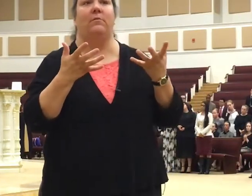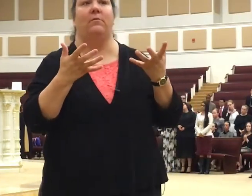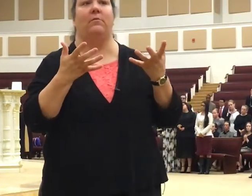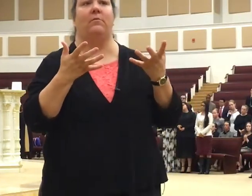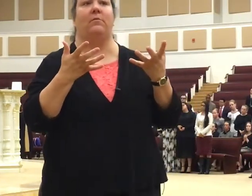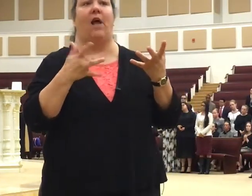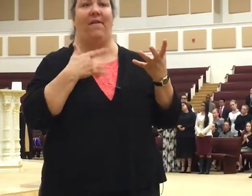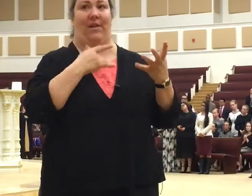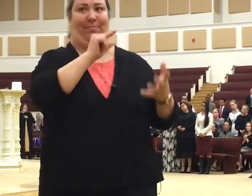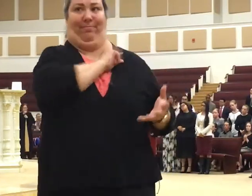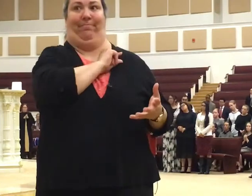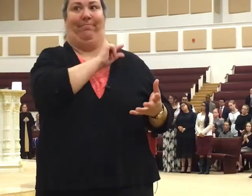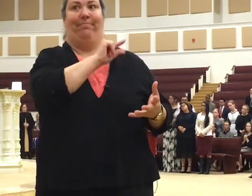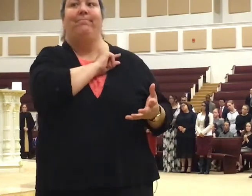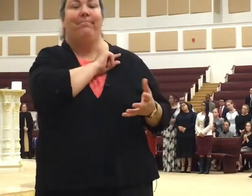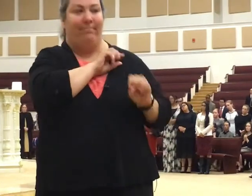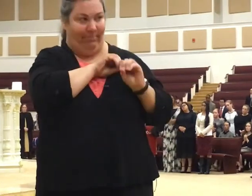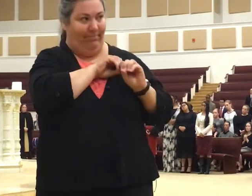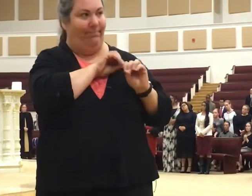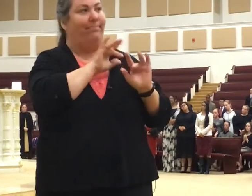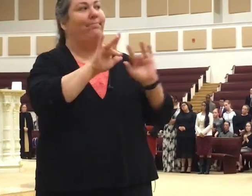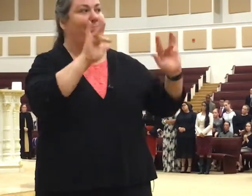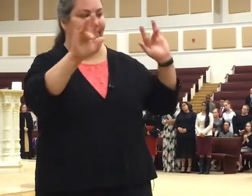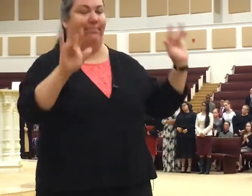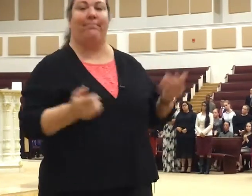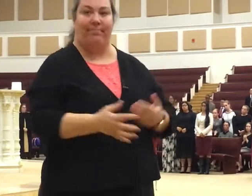Ooh, I feel a conviction in here right now.